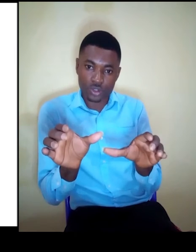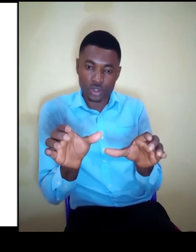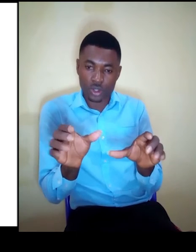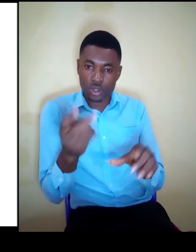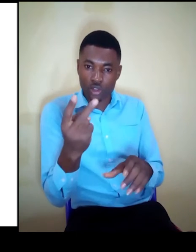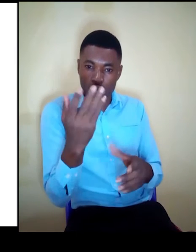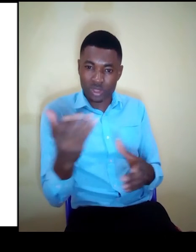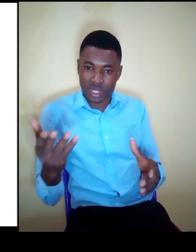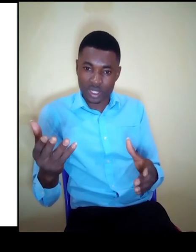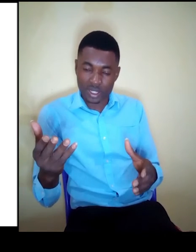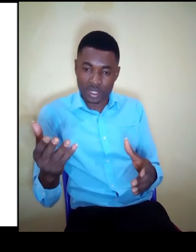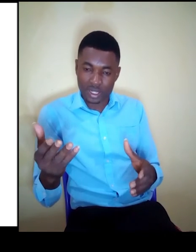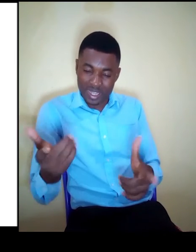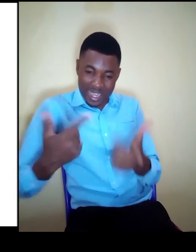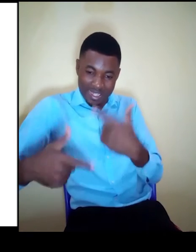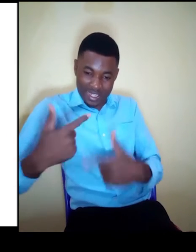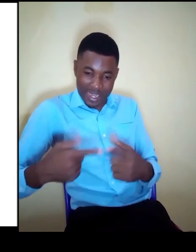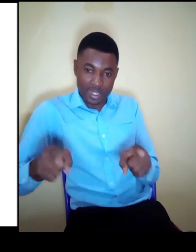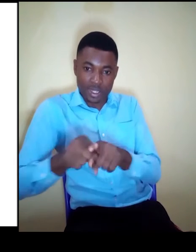same time.